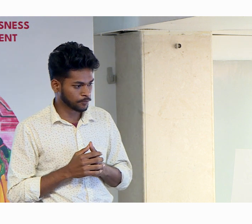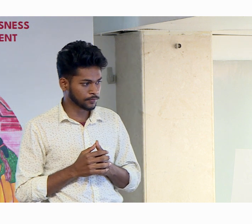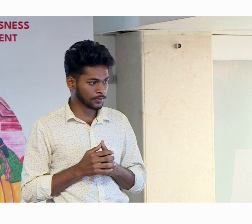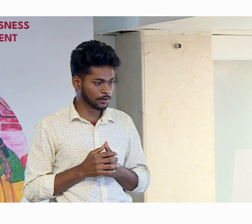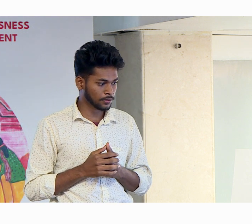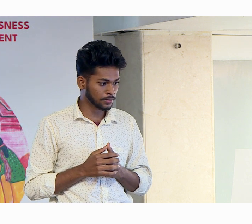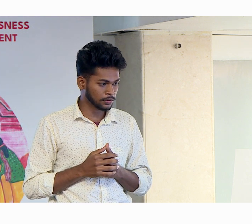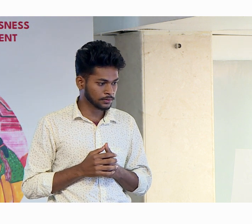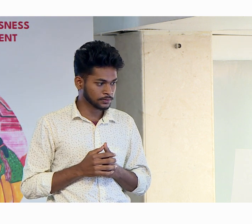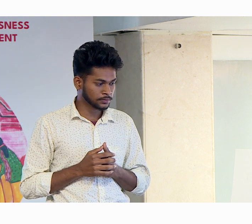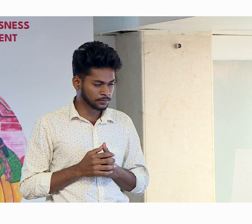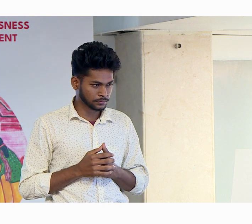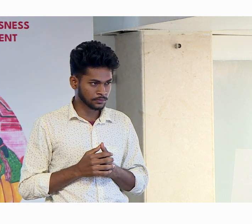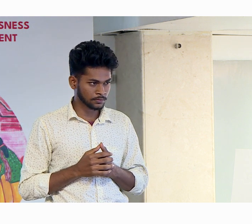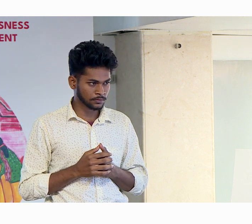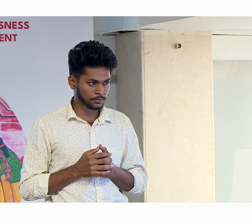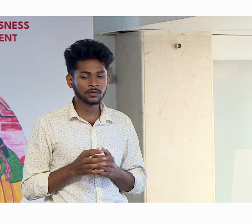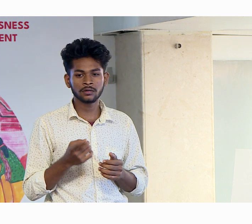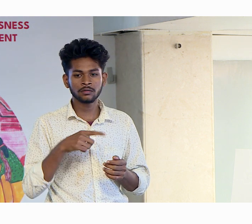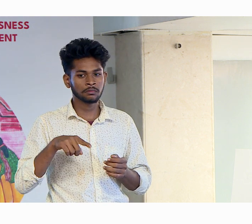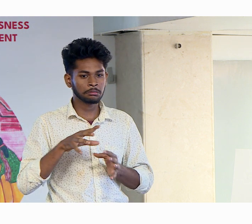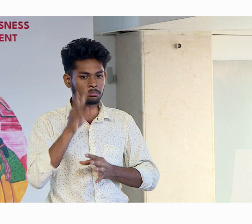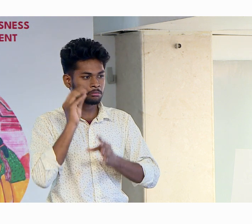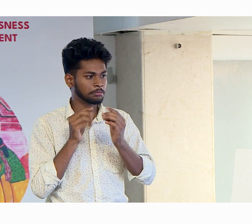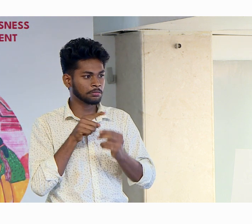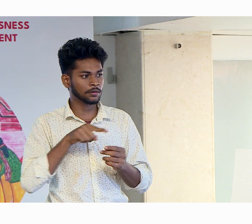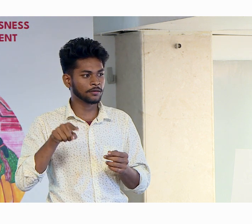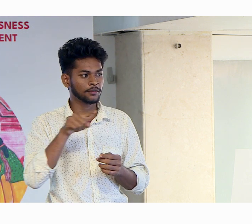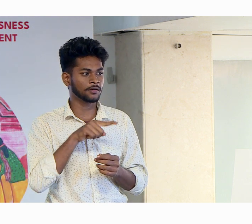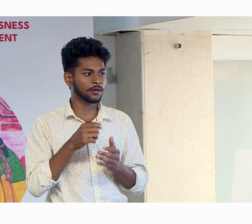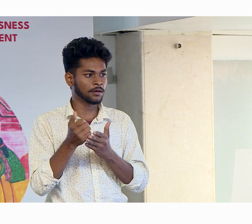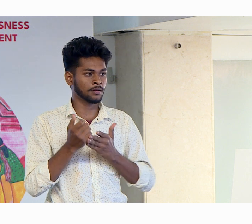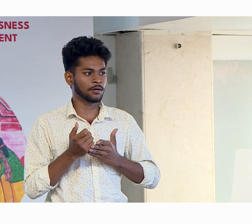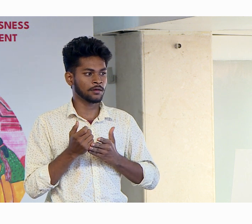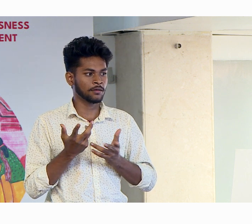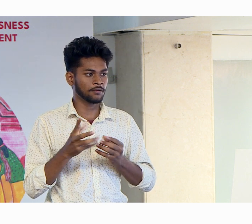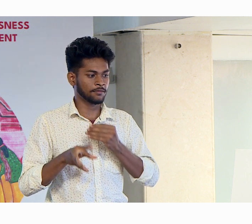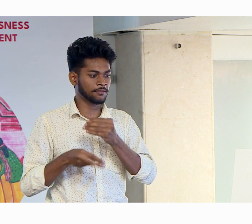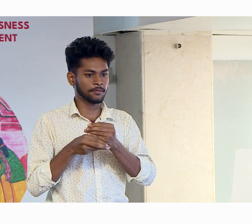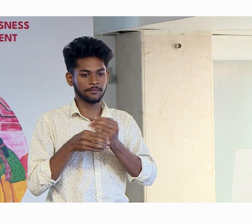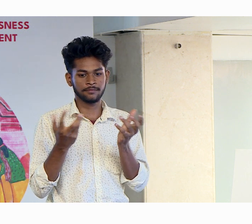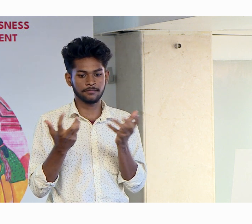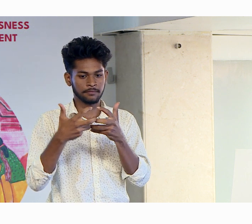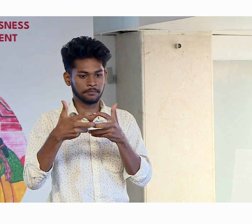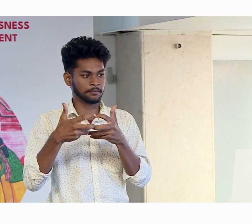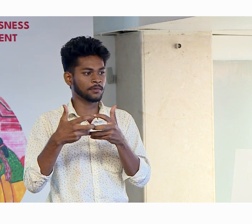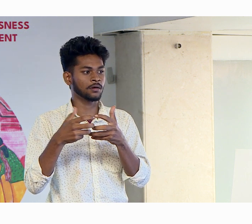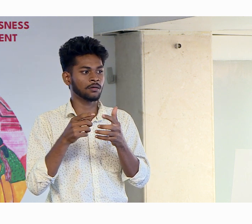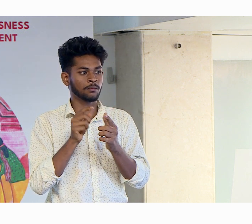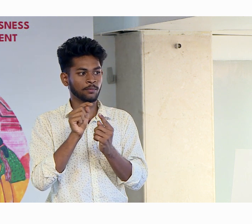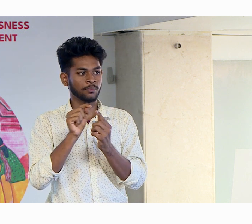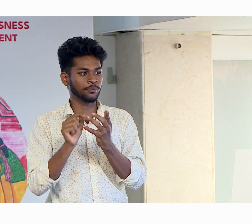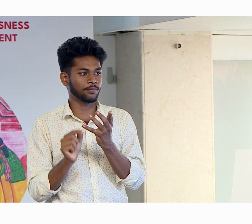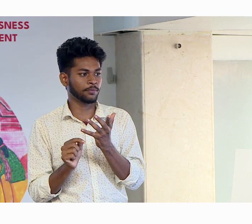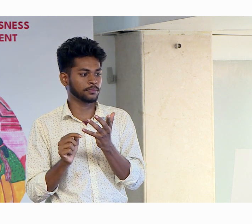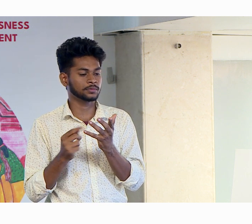really working in partnership and feeling that there is an opportunity to learn and do together. It's important to recognise that any